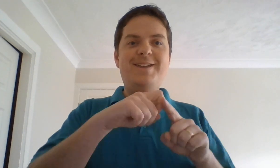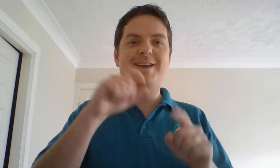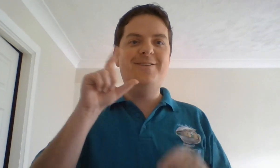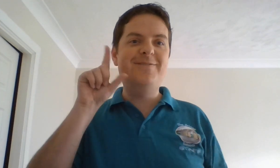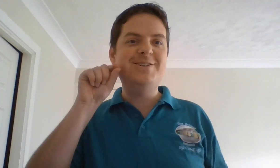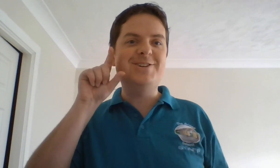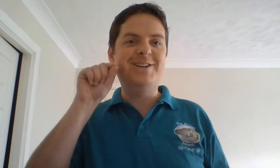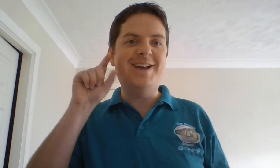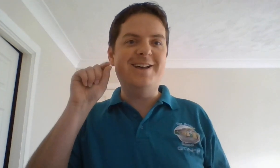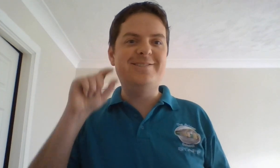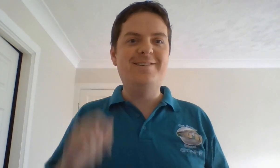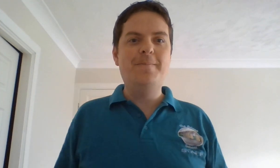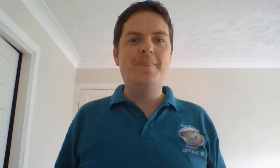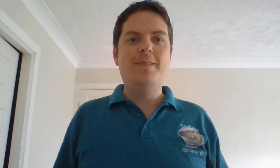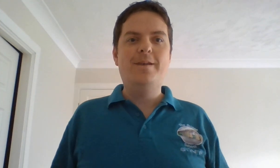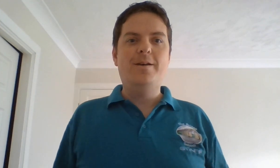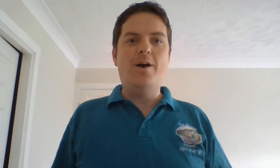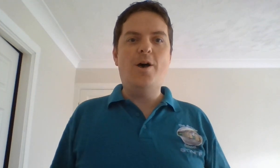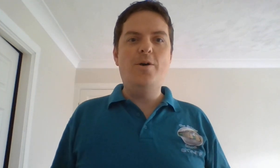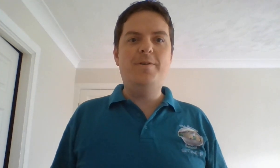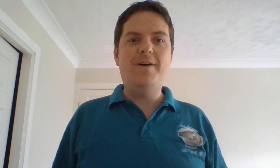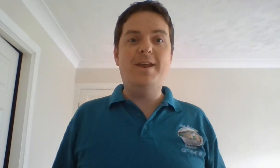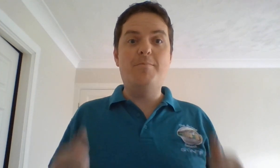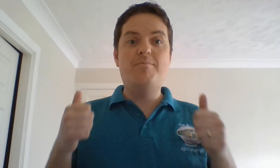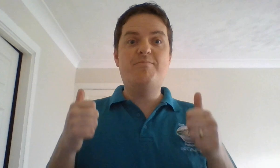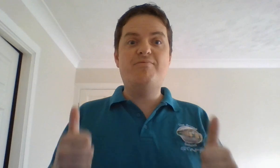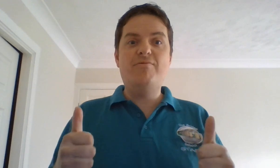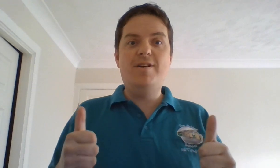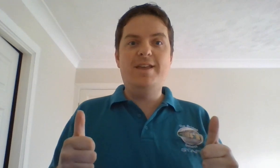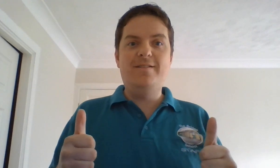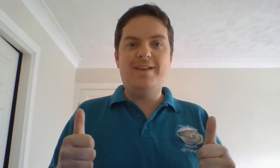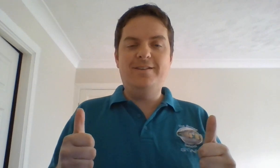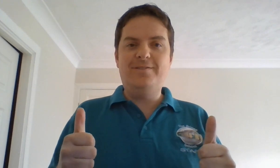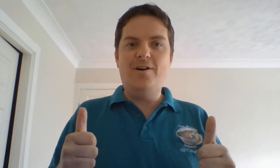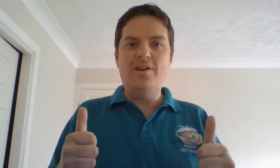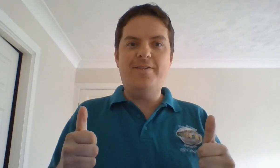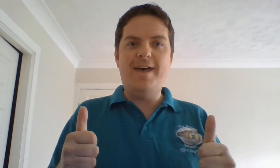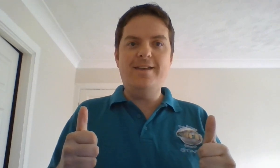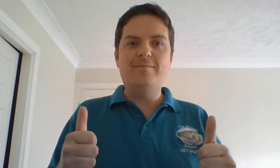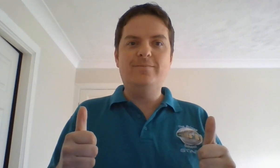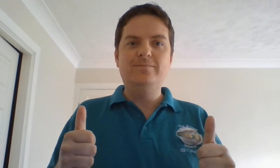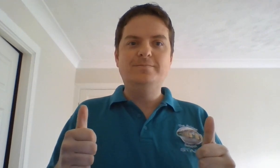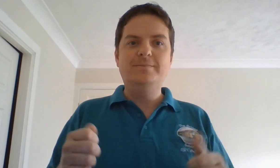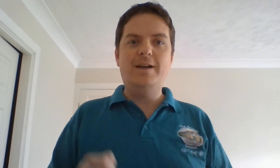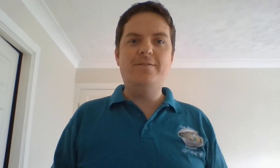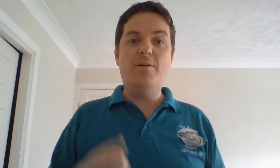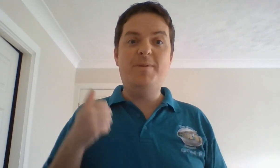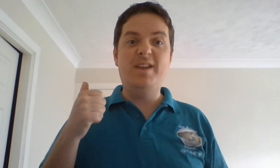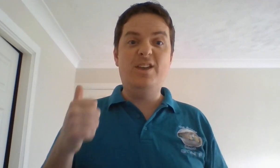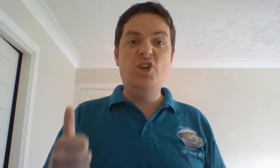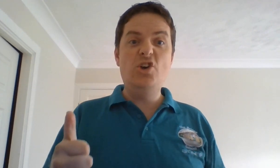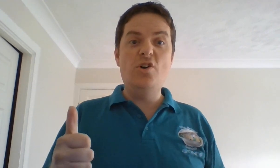Morning Kingfisher class I hope you've had a brilliant Easter holiday and are being good